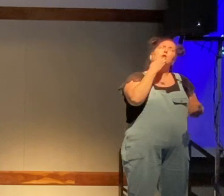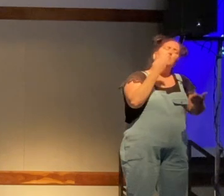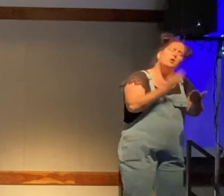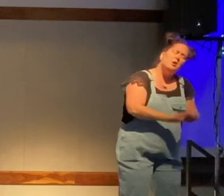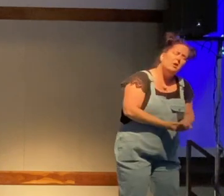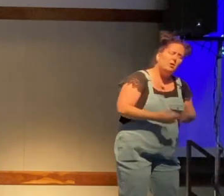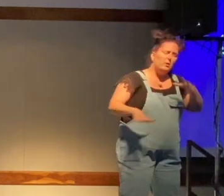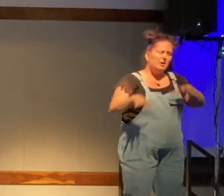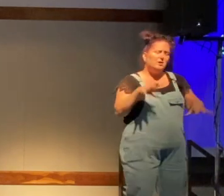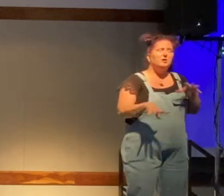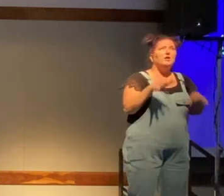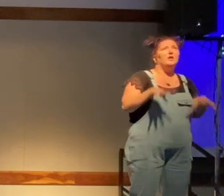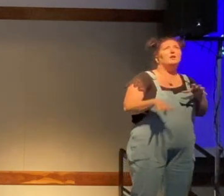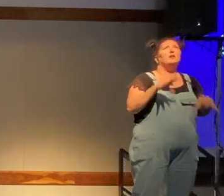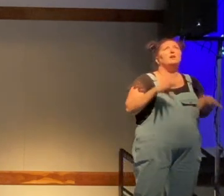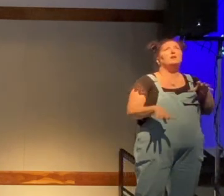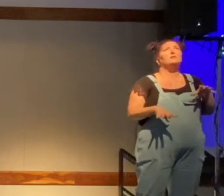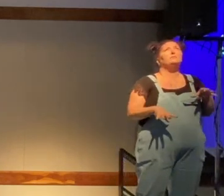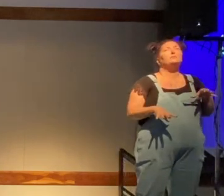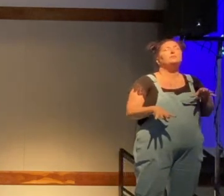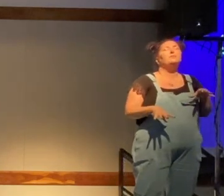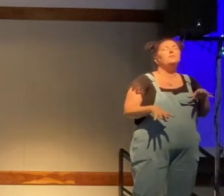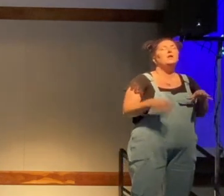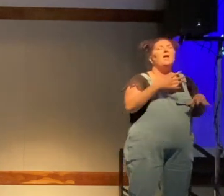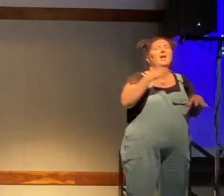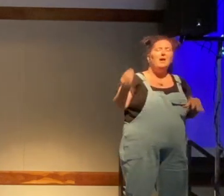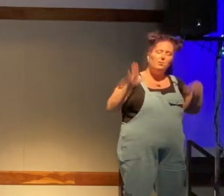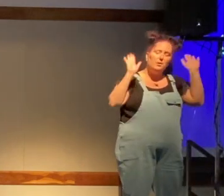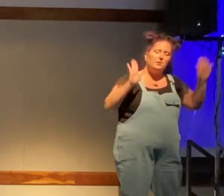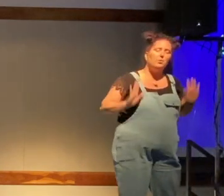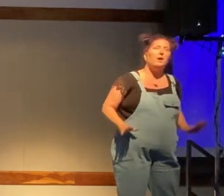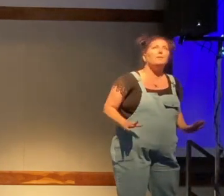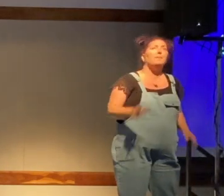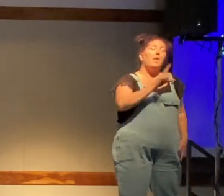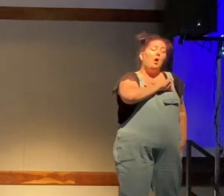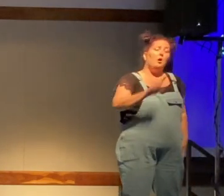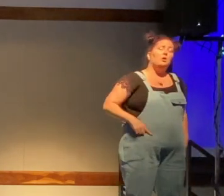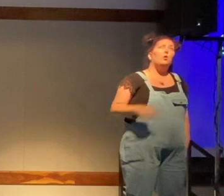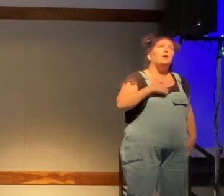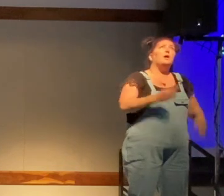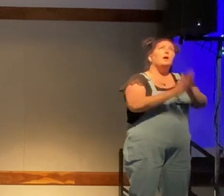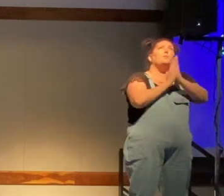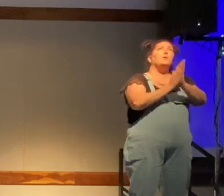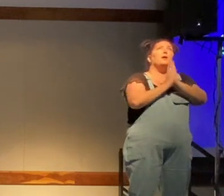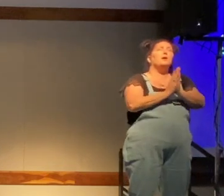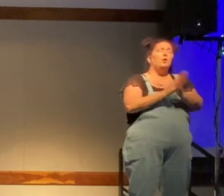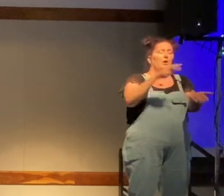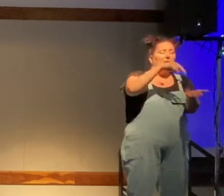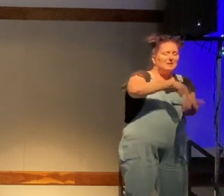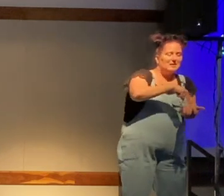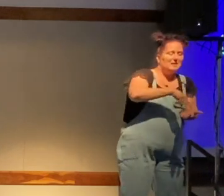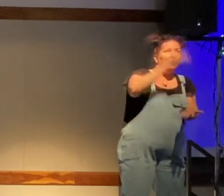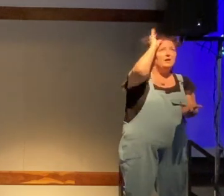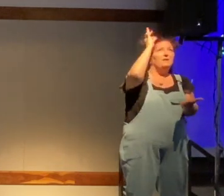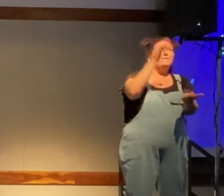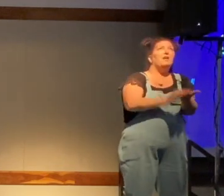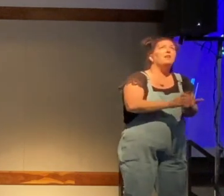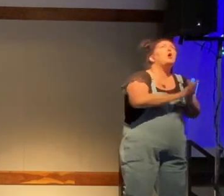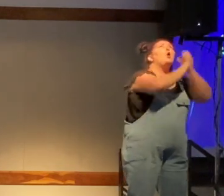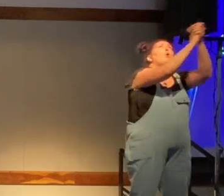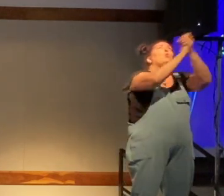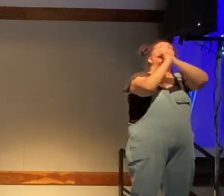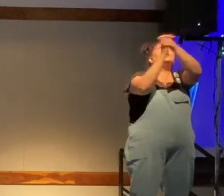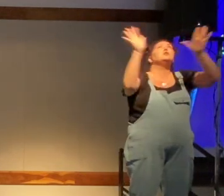when it's shaking. Lord God, I just pray for those today, God, that they would just stand in faith today. They would worship